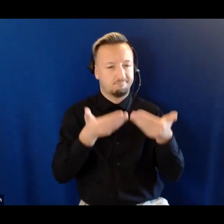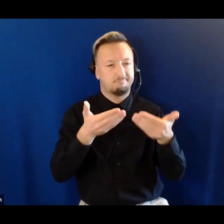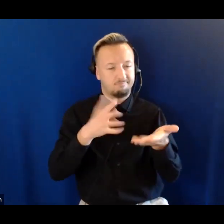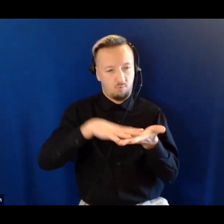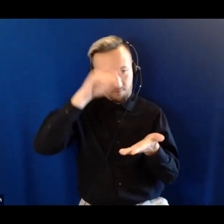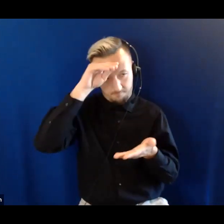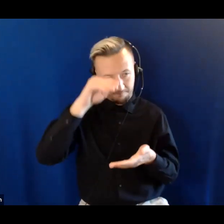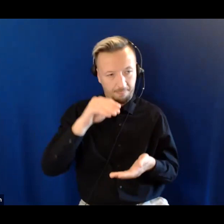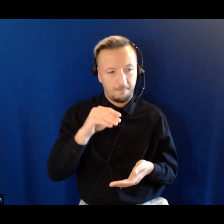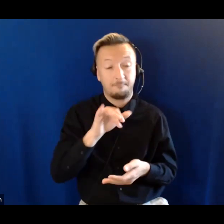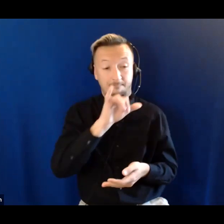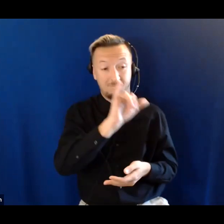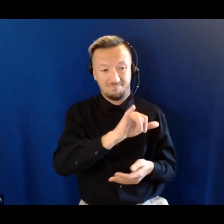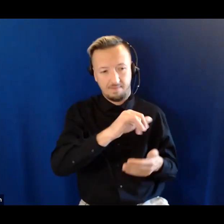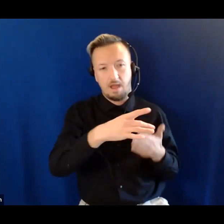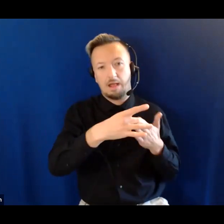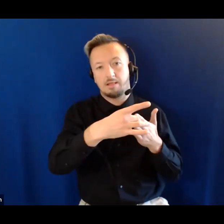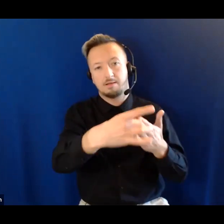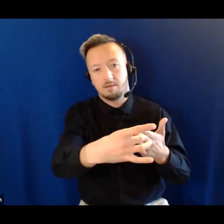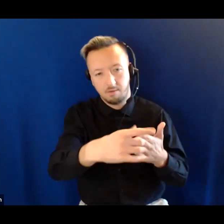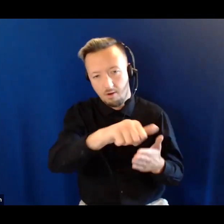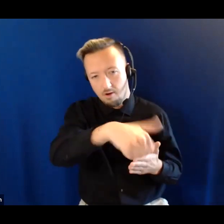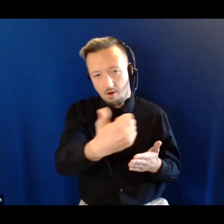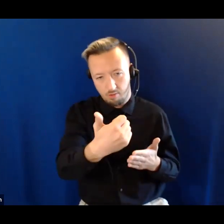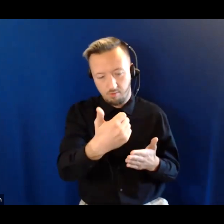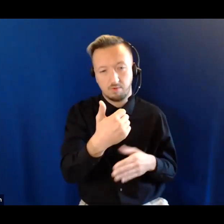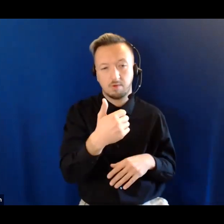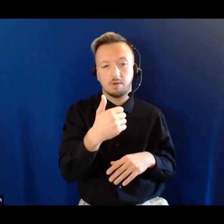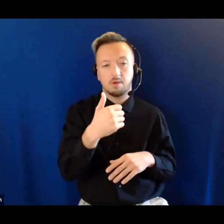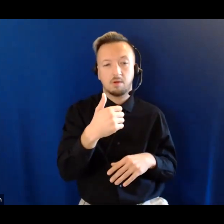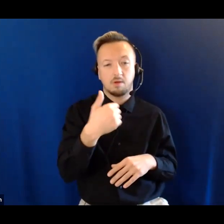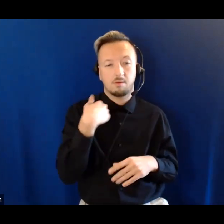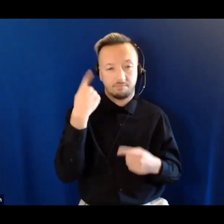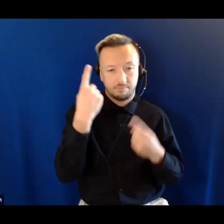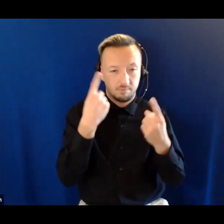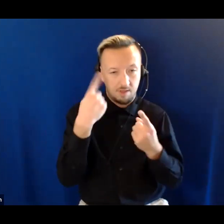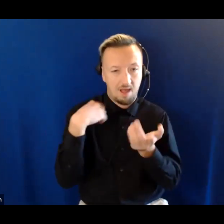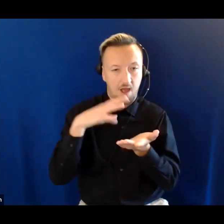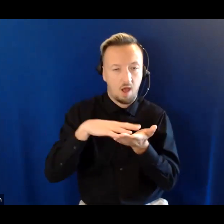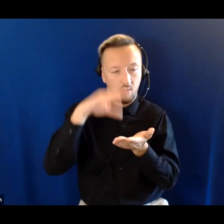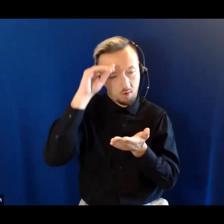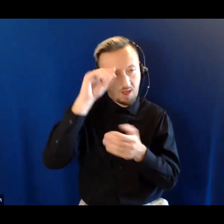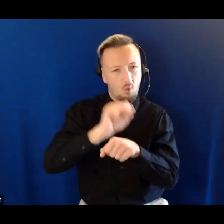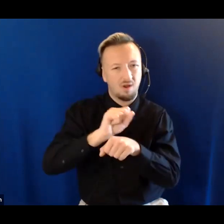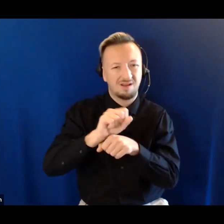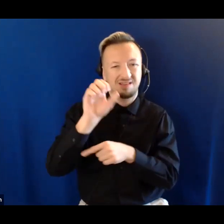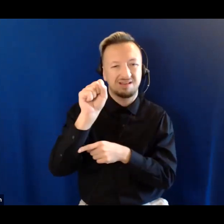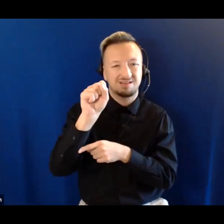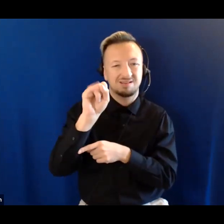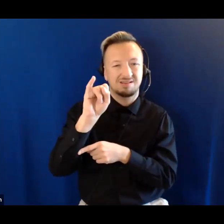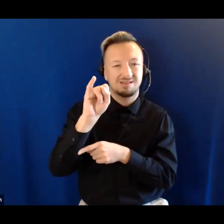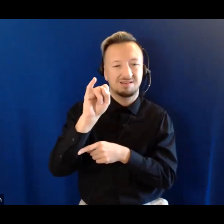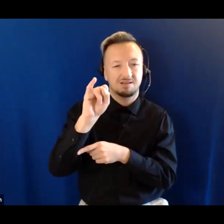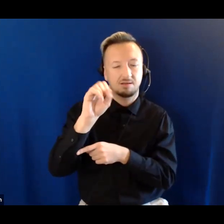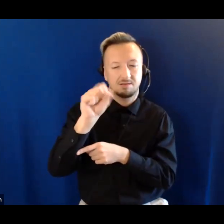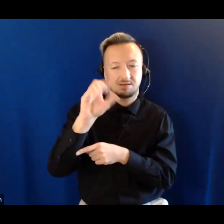That then expanded to other areas. I'm thinking about when I worked at the SIL in Pittsburgh. One of the things that